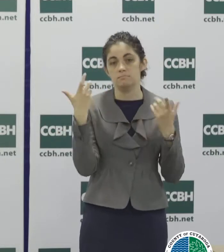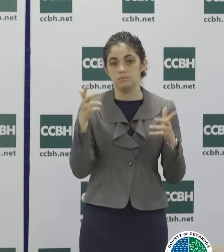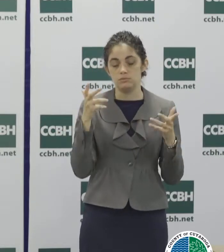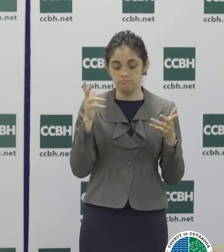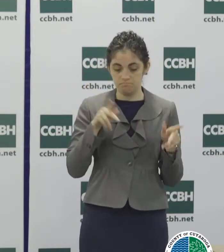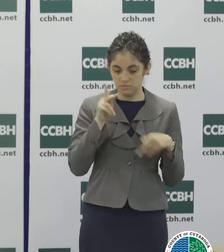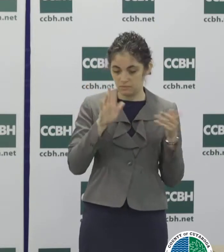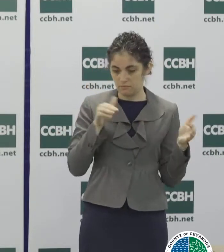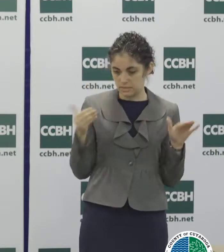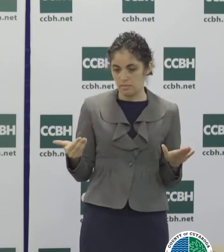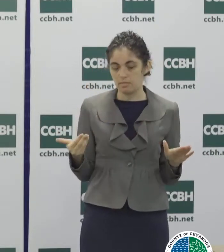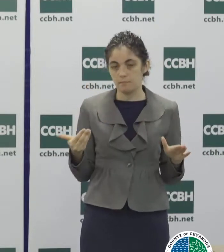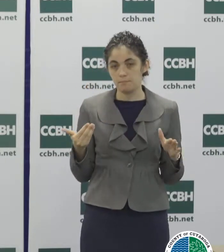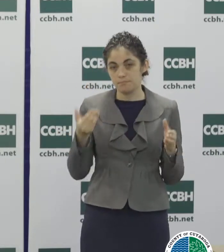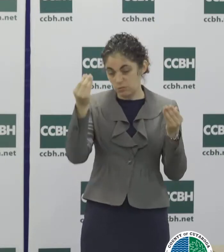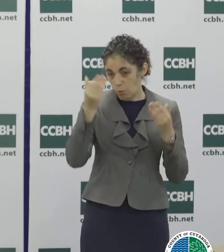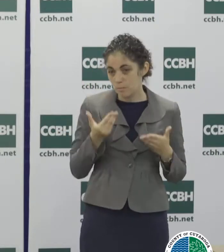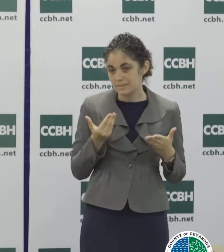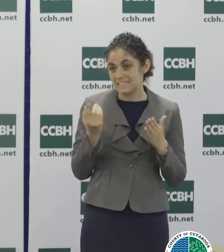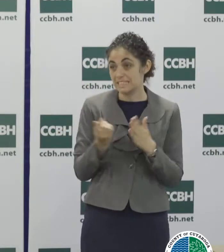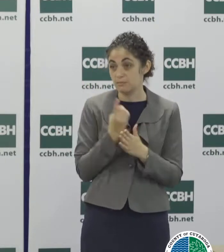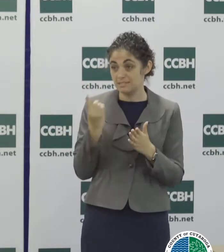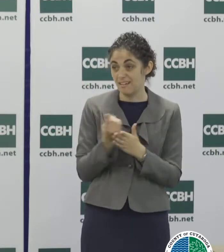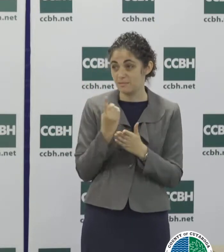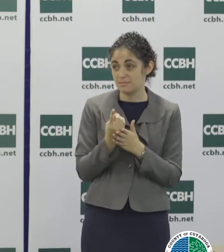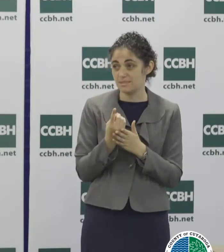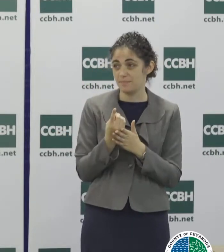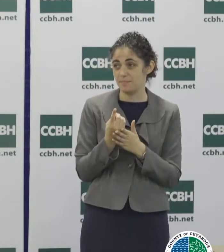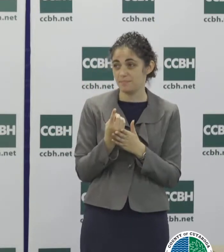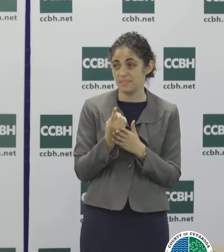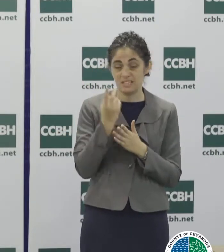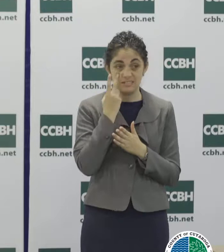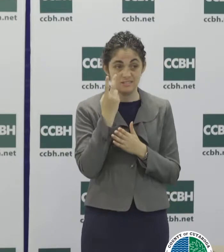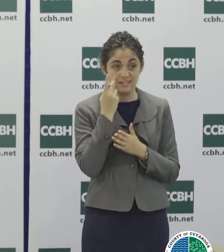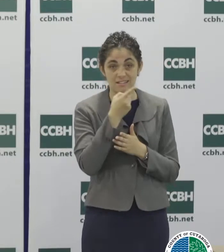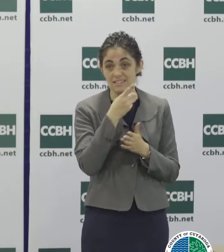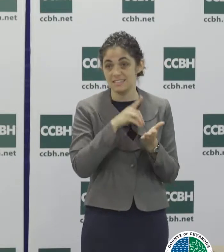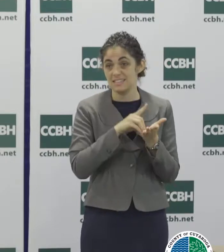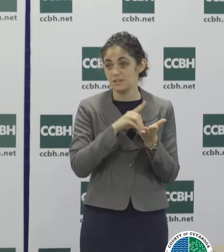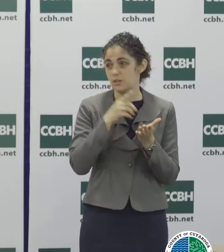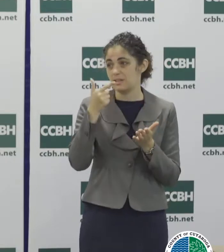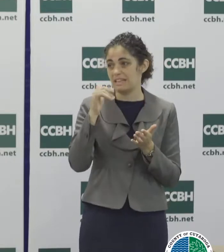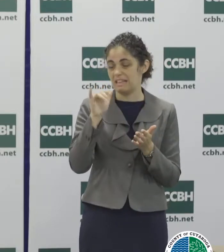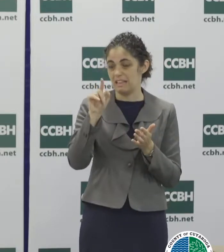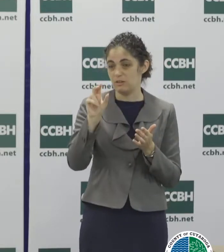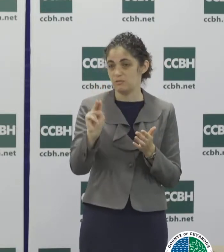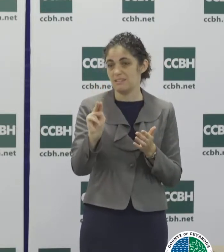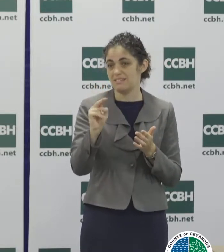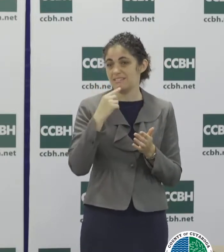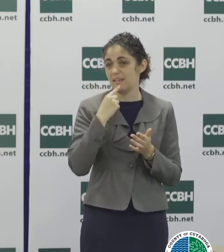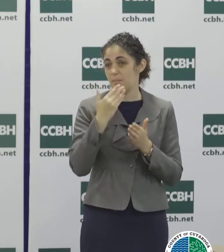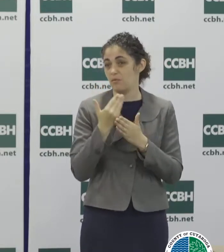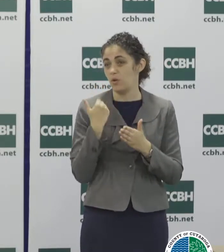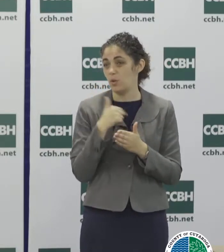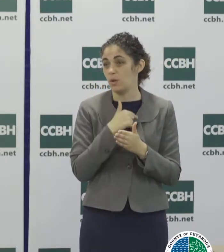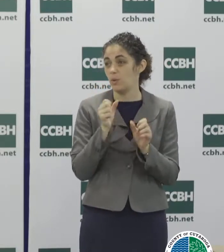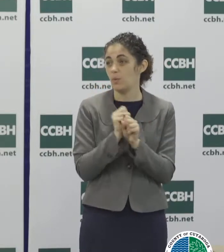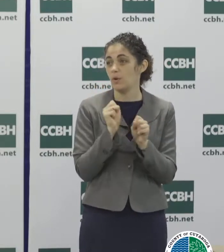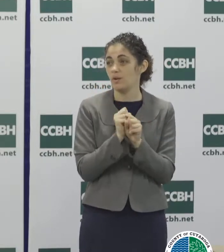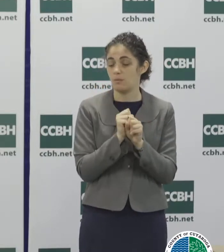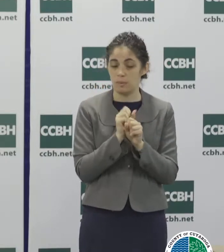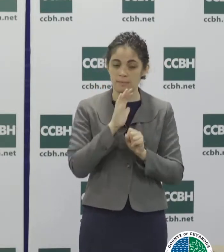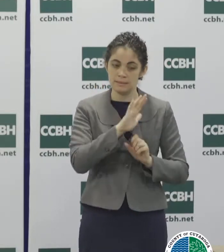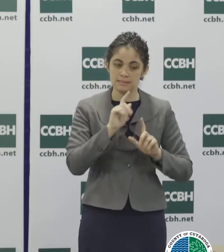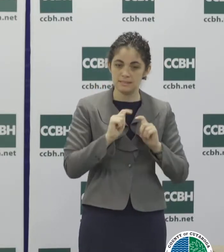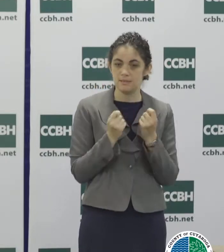someone dying, but sometimes, and you saw Dr. Gilson talk about this before, we work closely with his